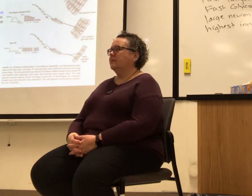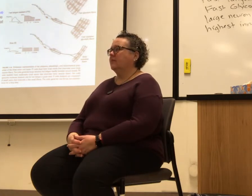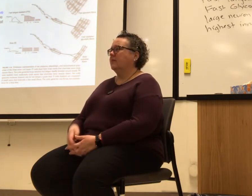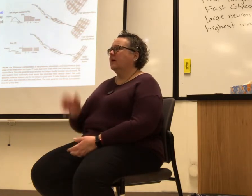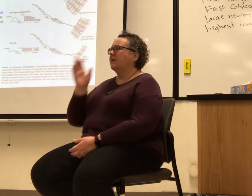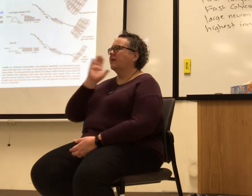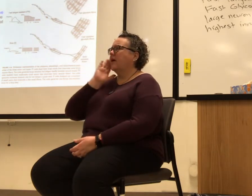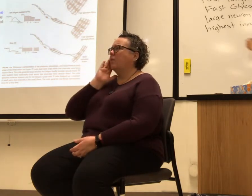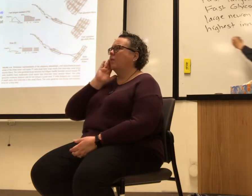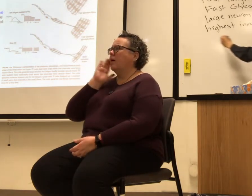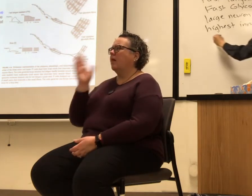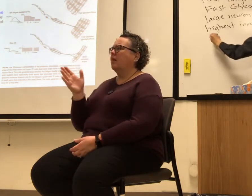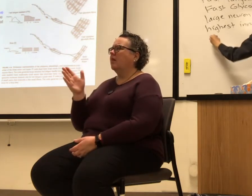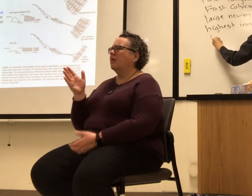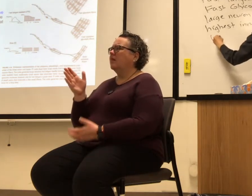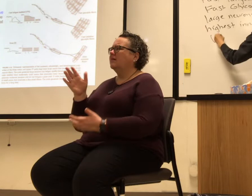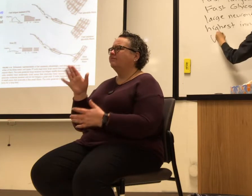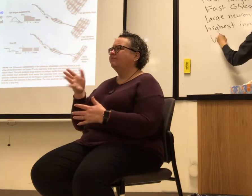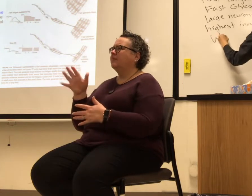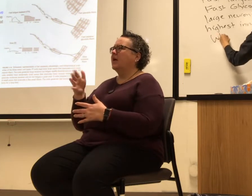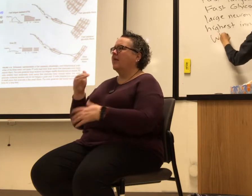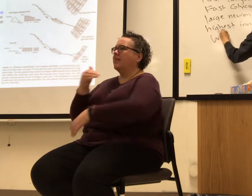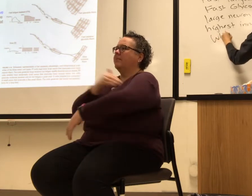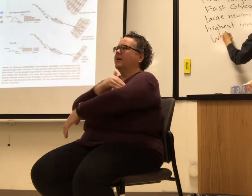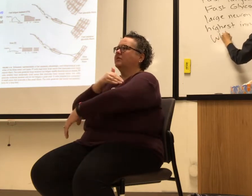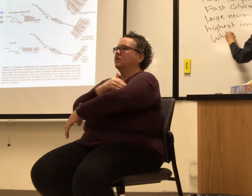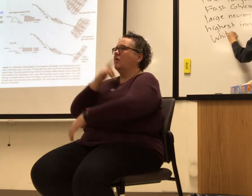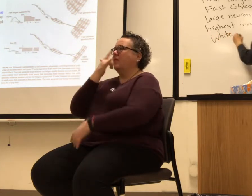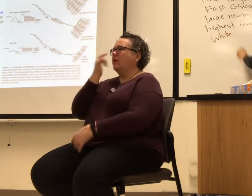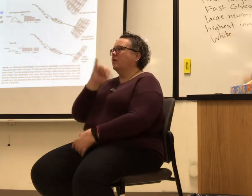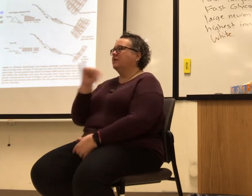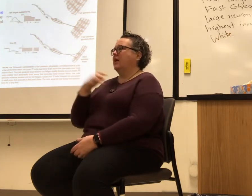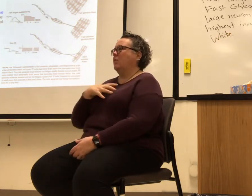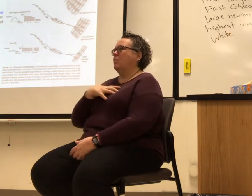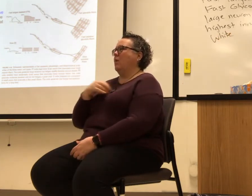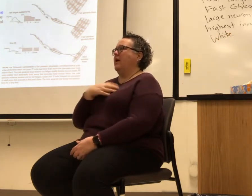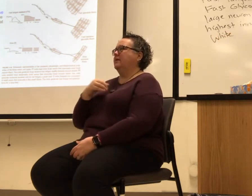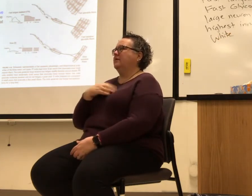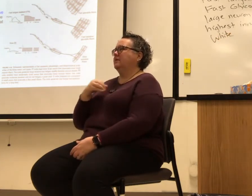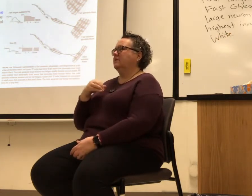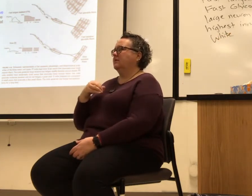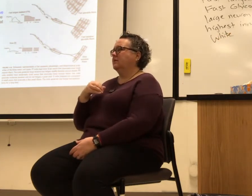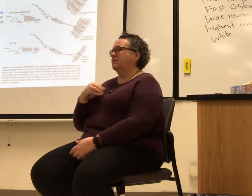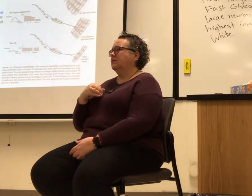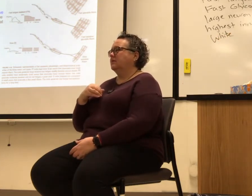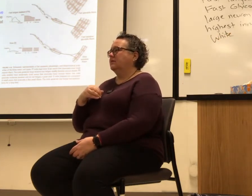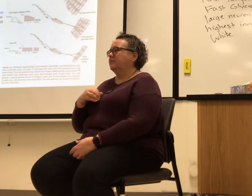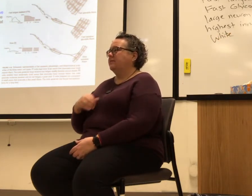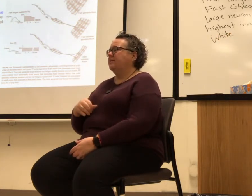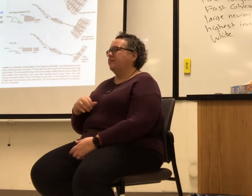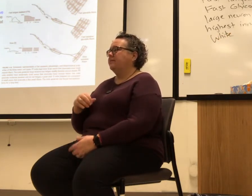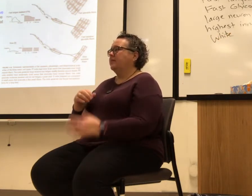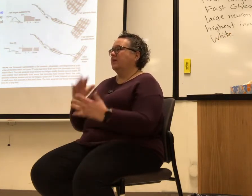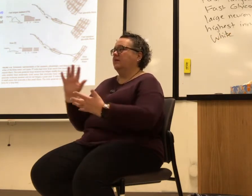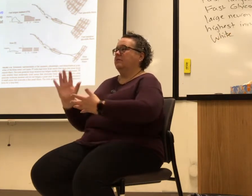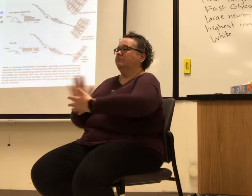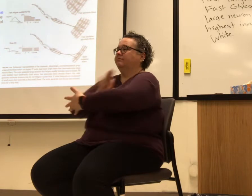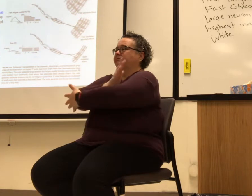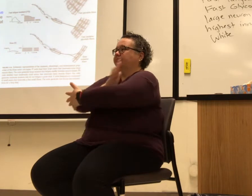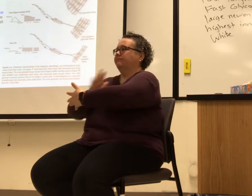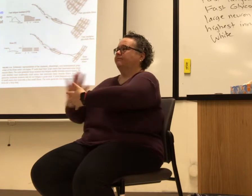They'll be kind of, they're the muscle that appears whitish color in. Well, they're the strongest,